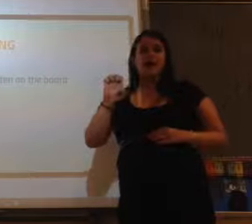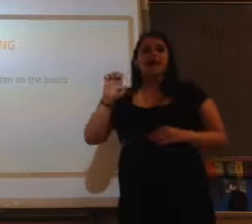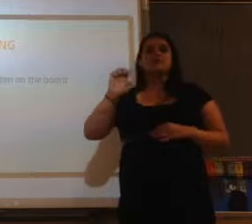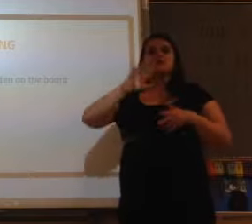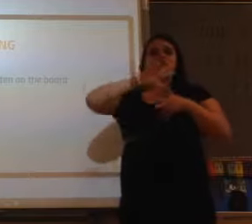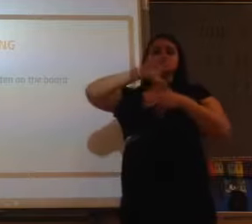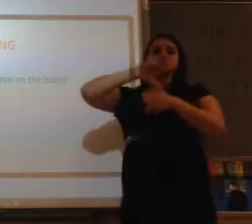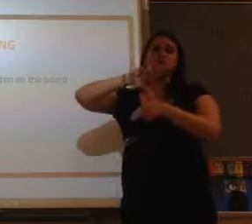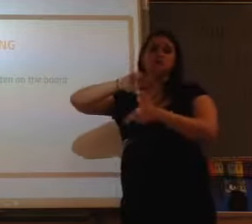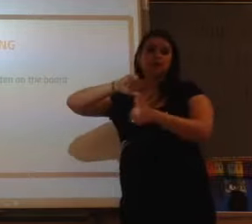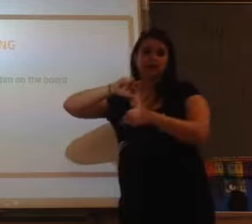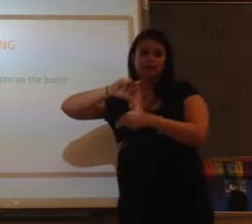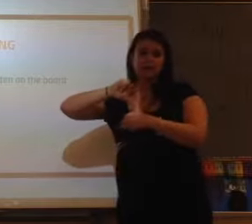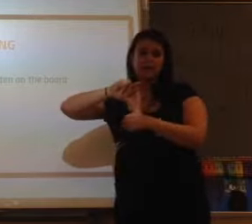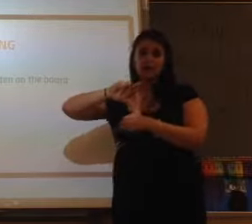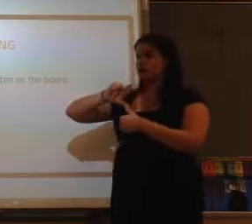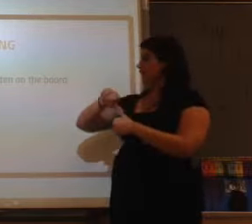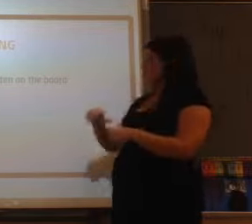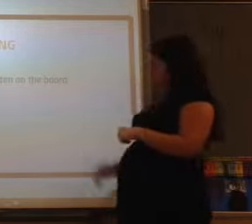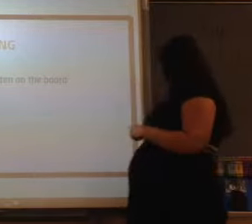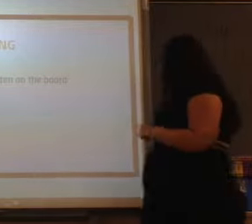and then you can show the sign hurricane.